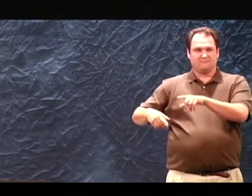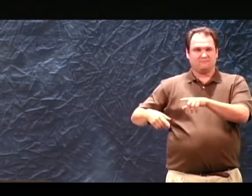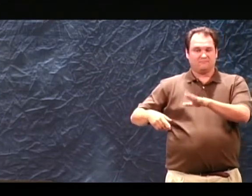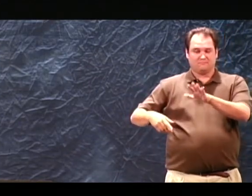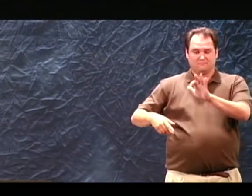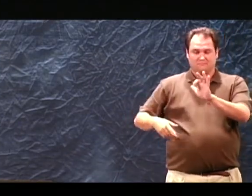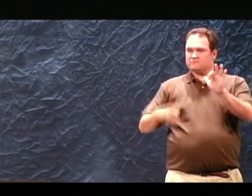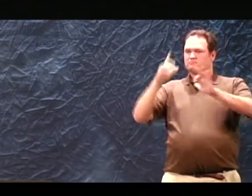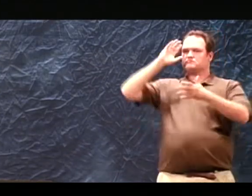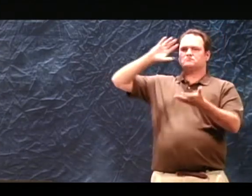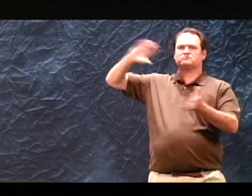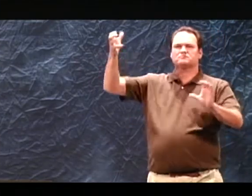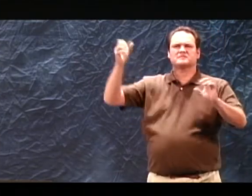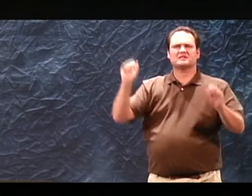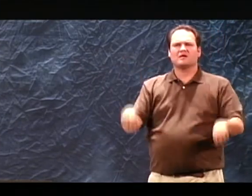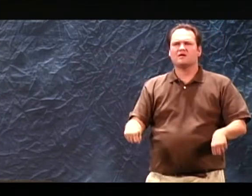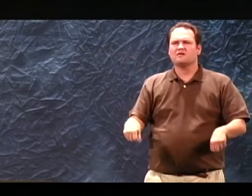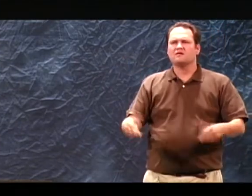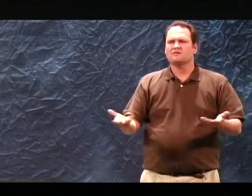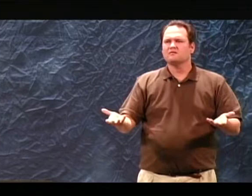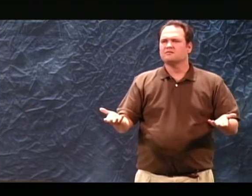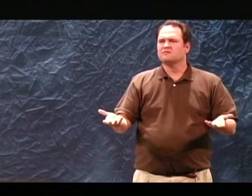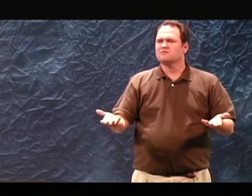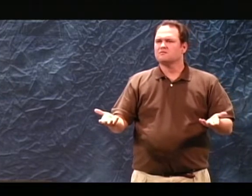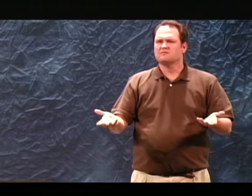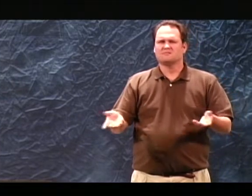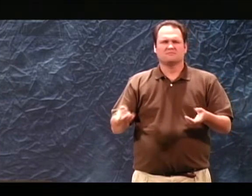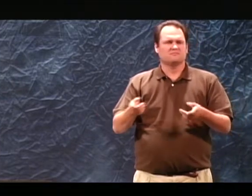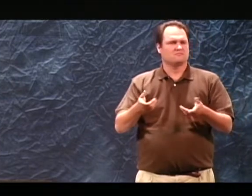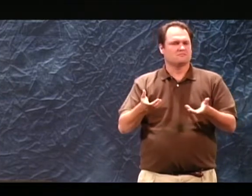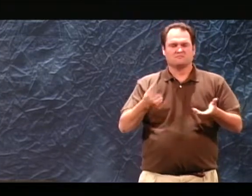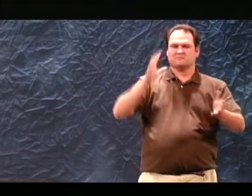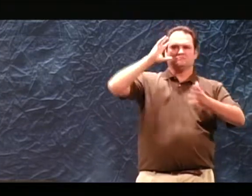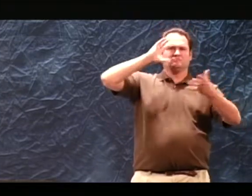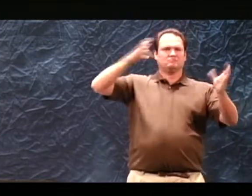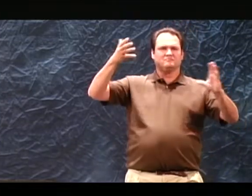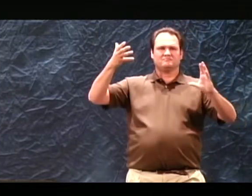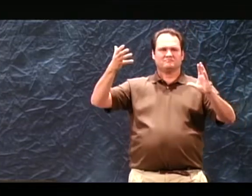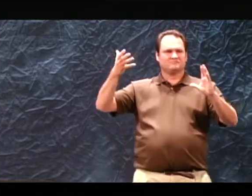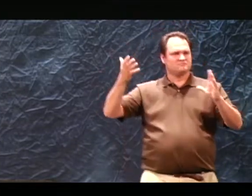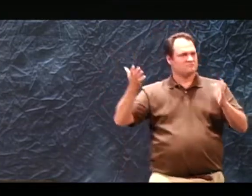just like if we were to lose one part of our finger